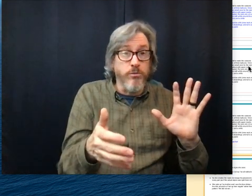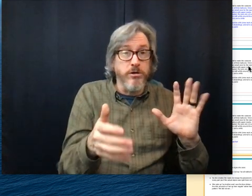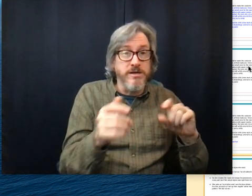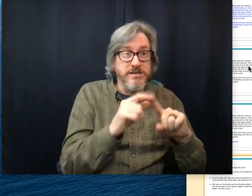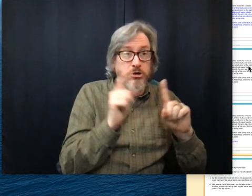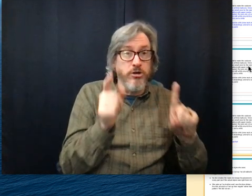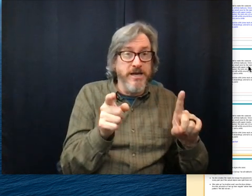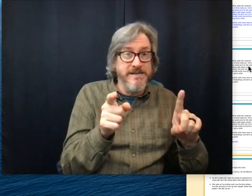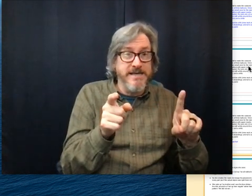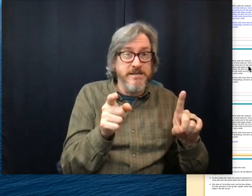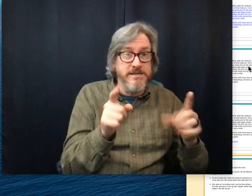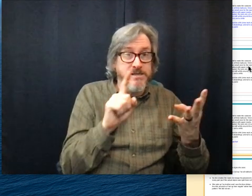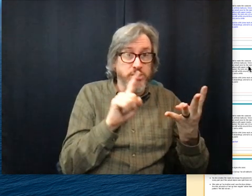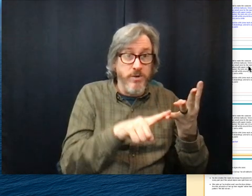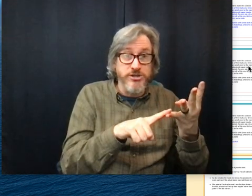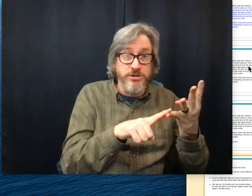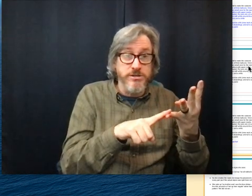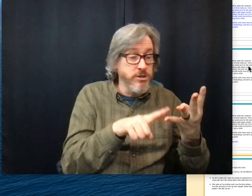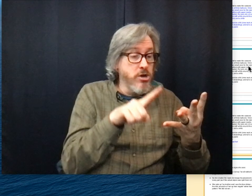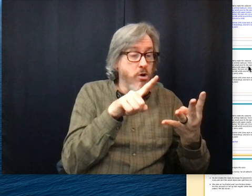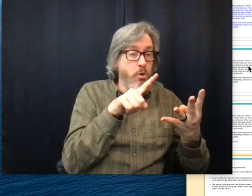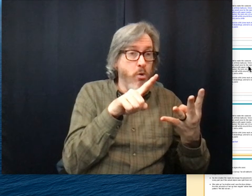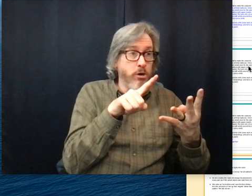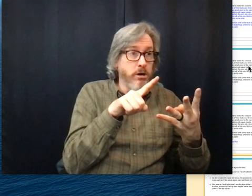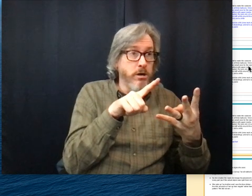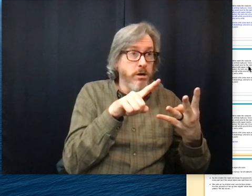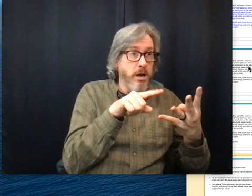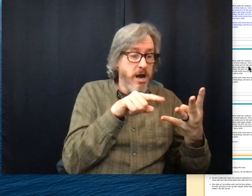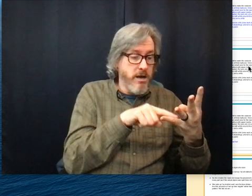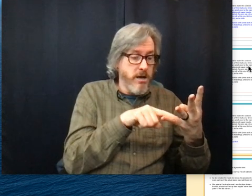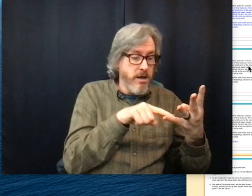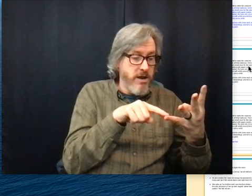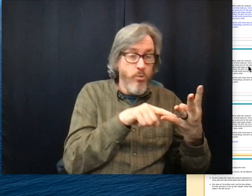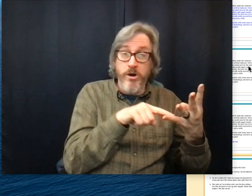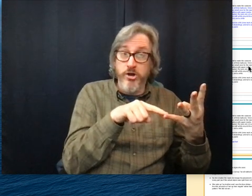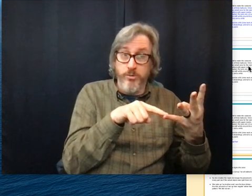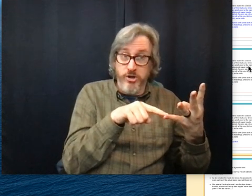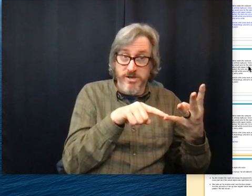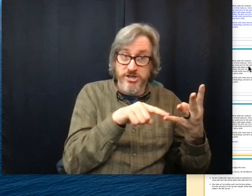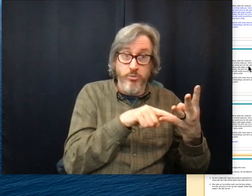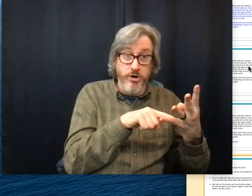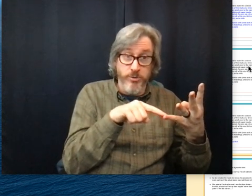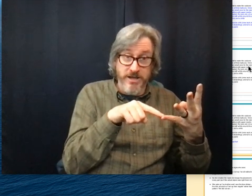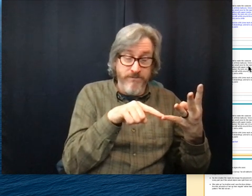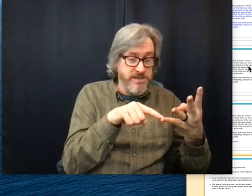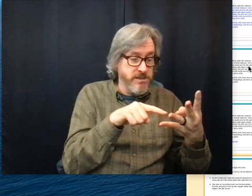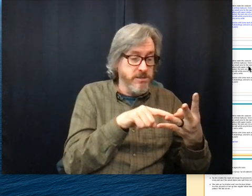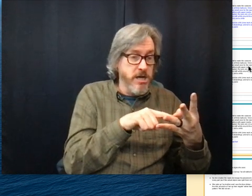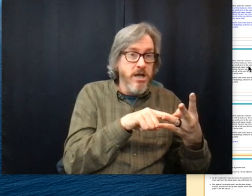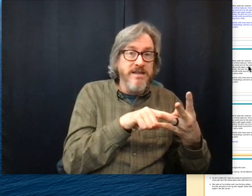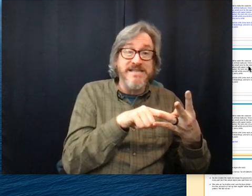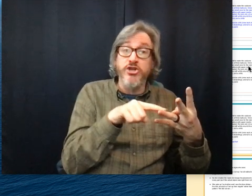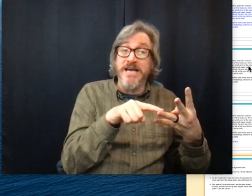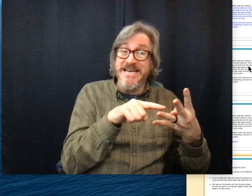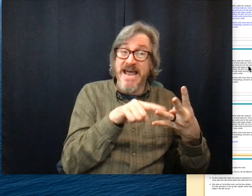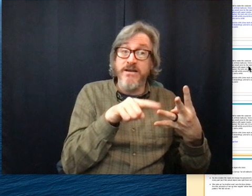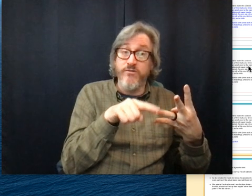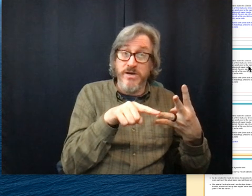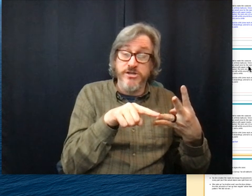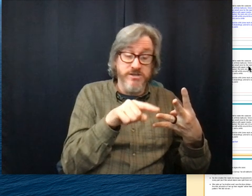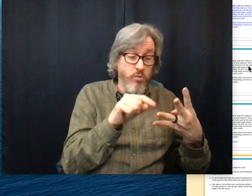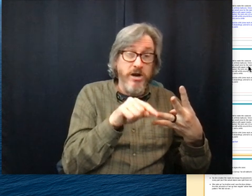move forward, start looking at sentences that are questions or, and where do you put the question? Where do you put the emphasis? Let's look